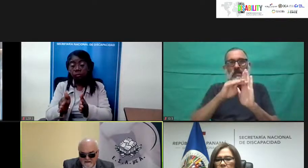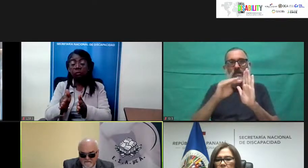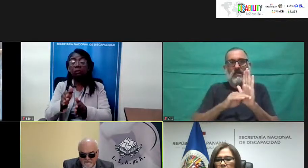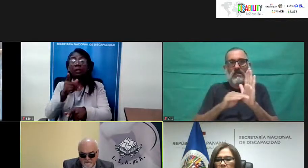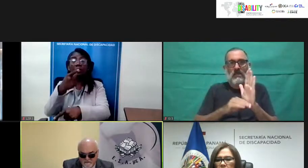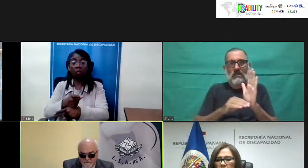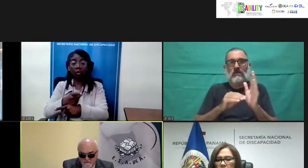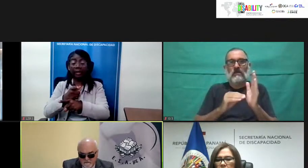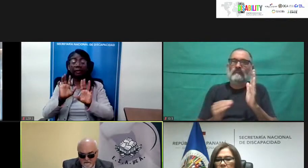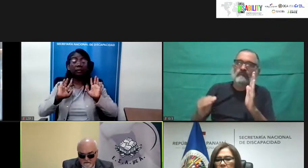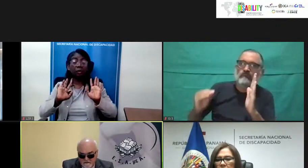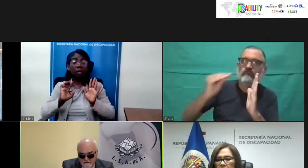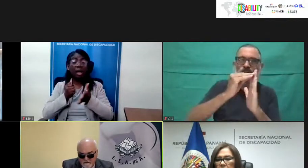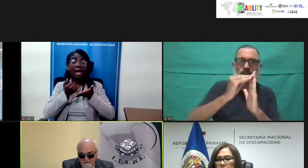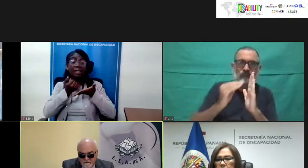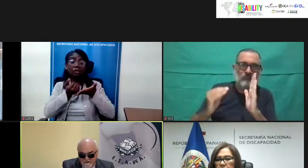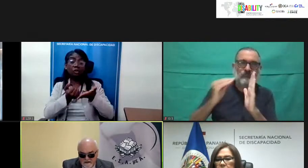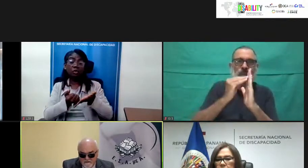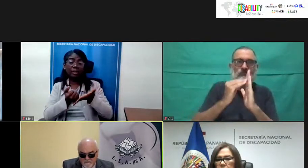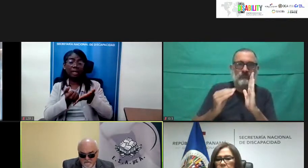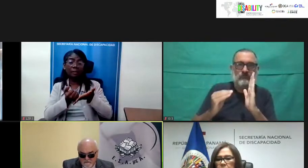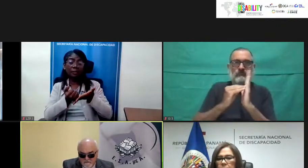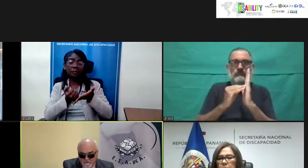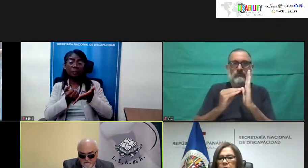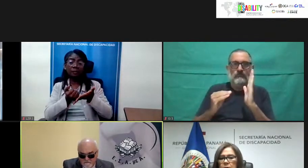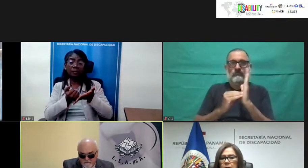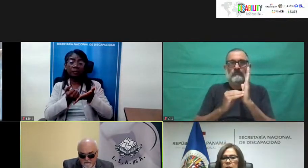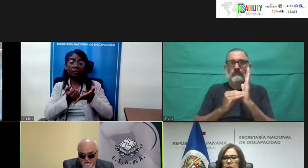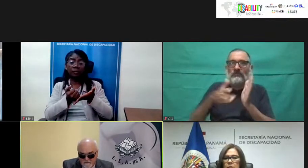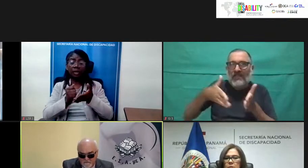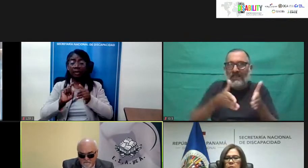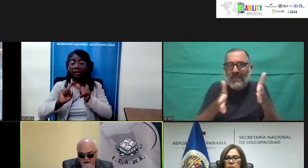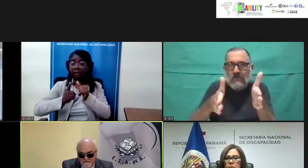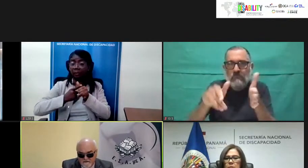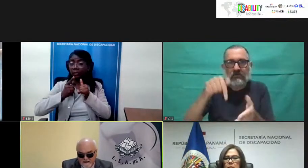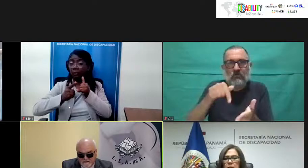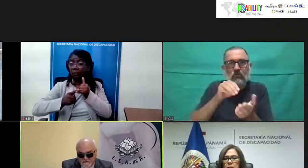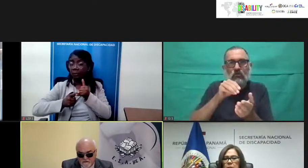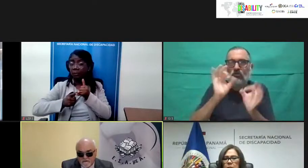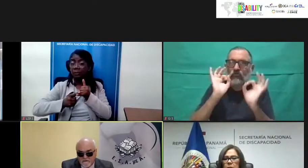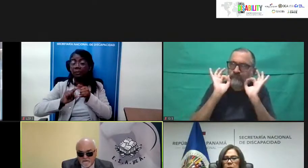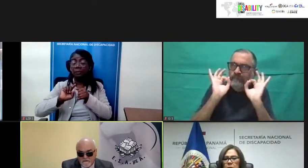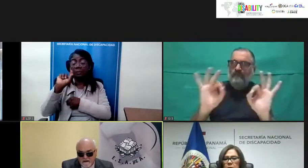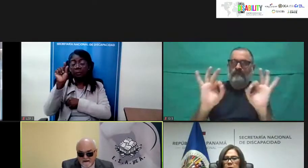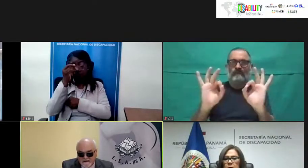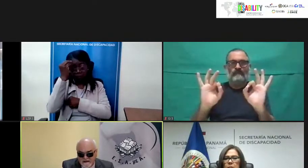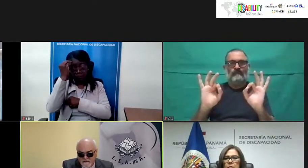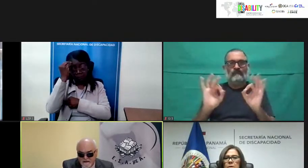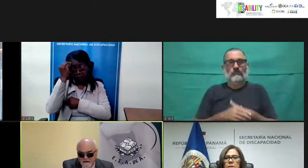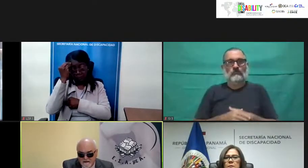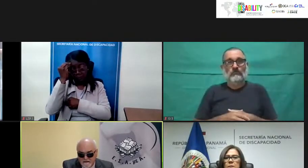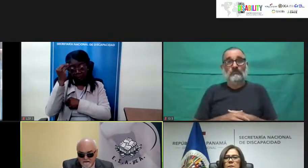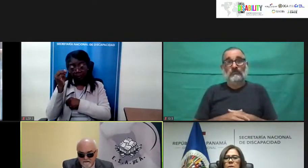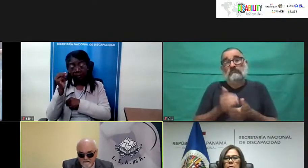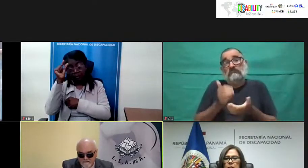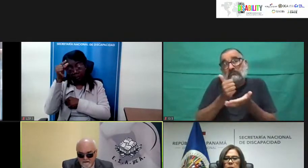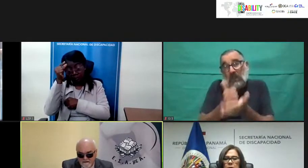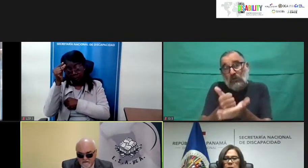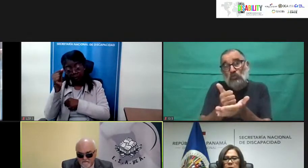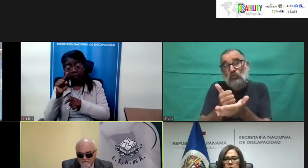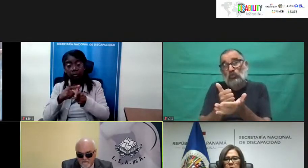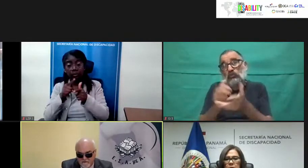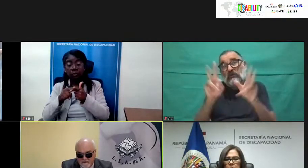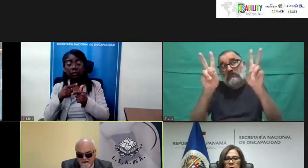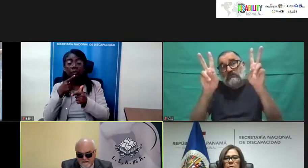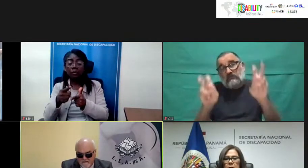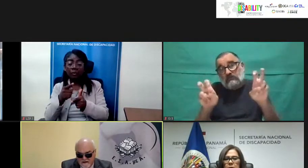of governments and agencies of private sector academia and